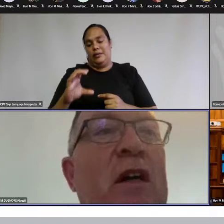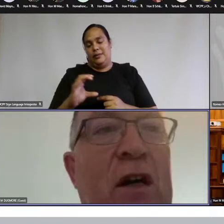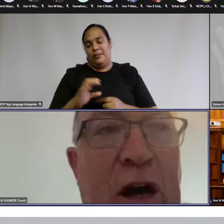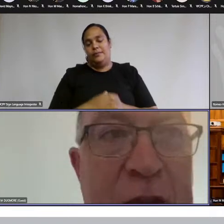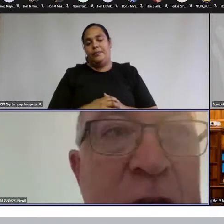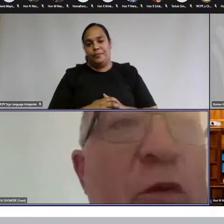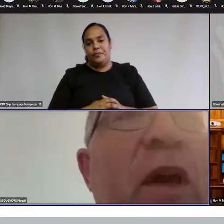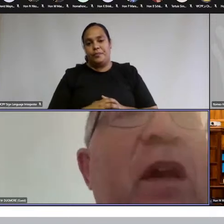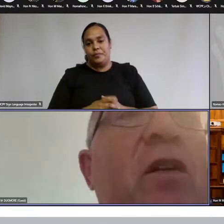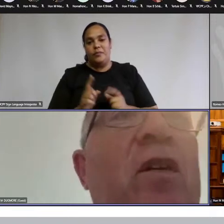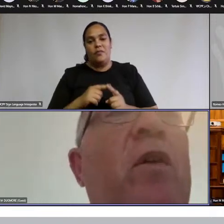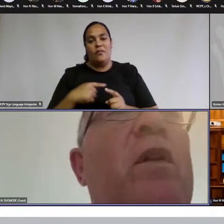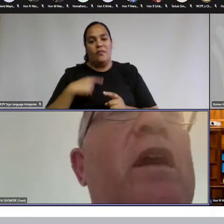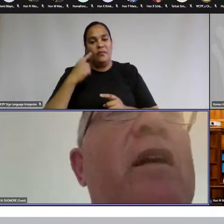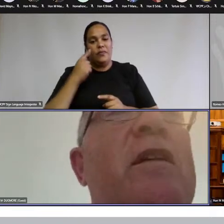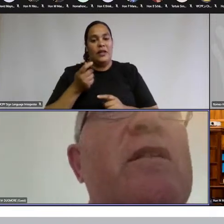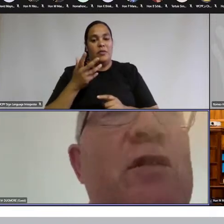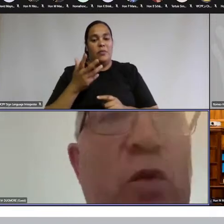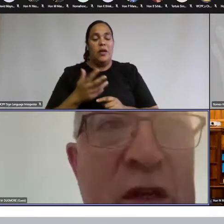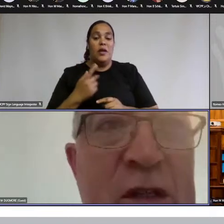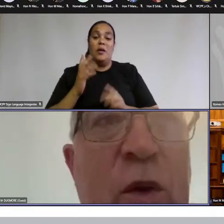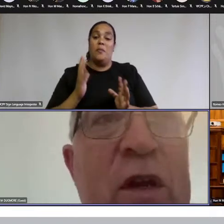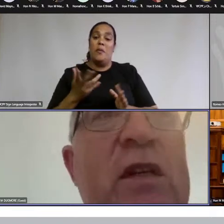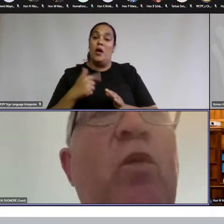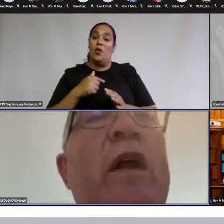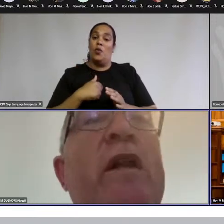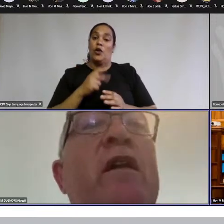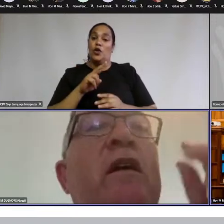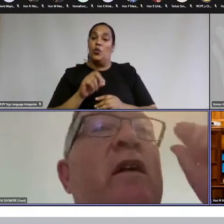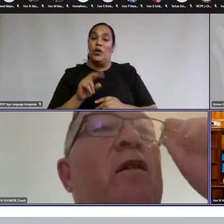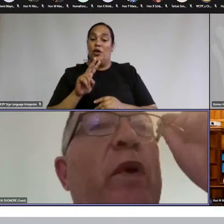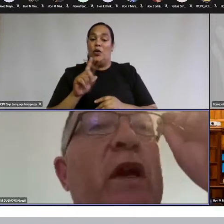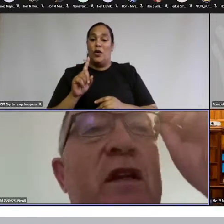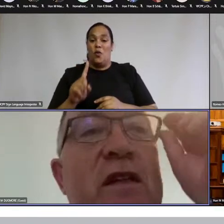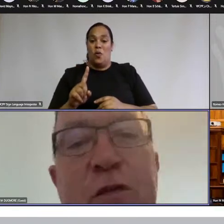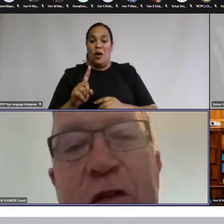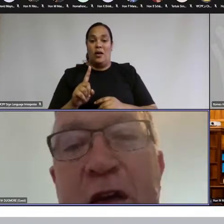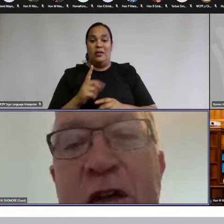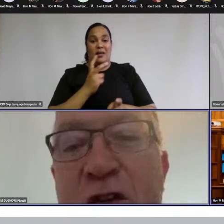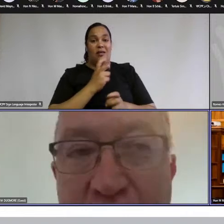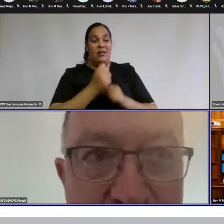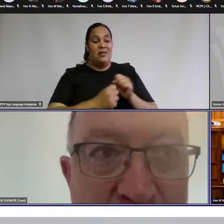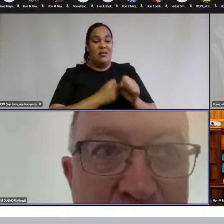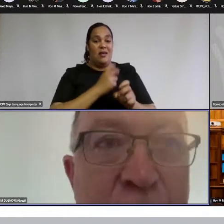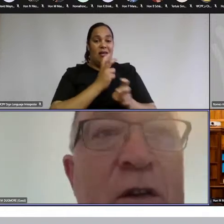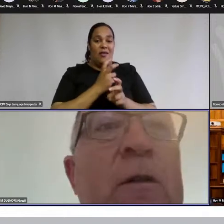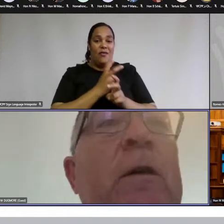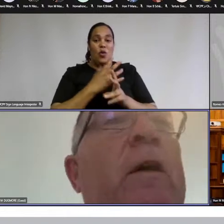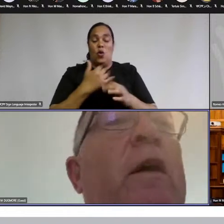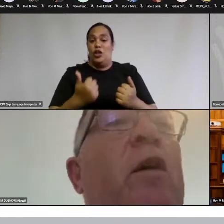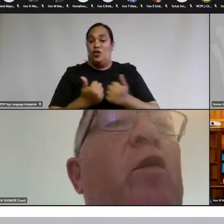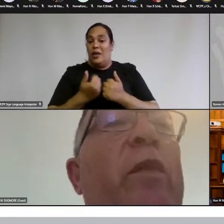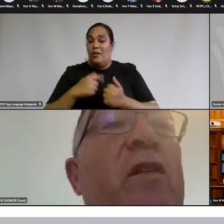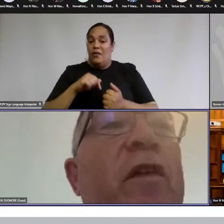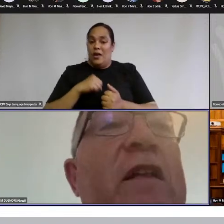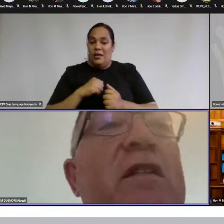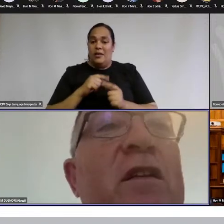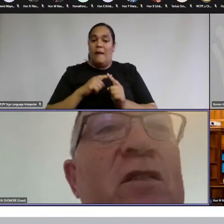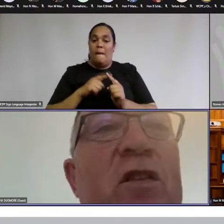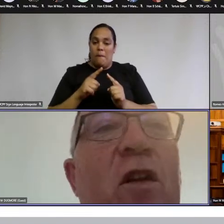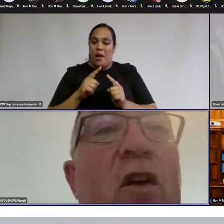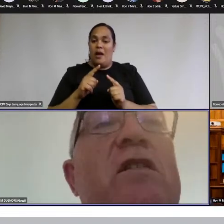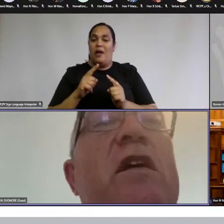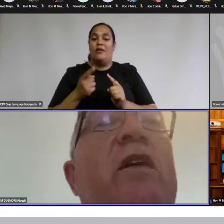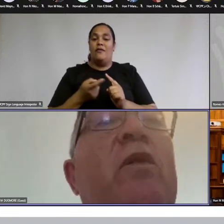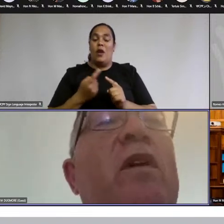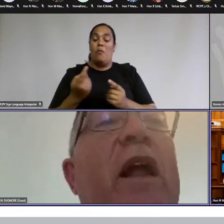Congress. I think, Speaker, not only has 2021 been a tough and a challenging year, but in fact, since